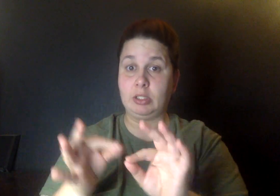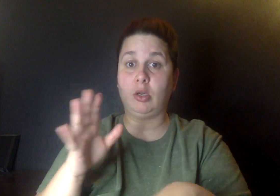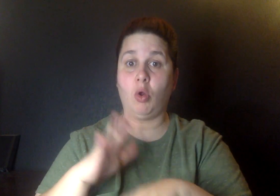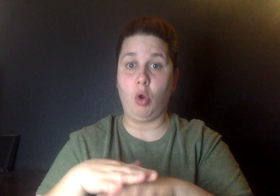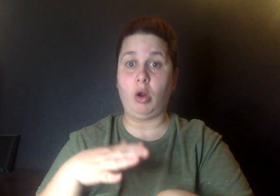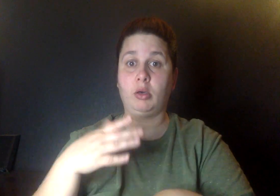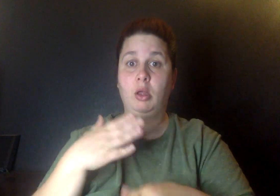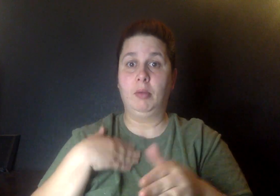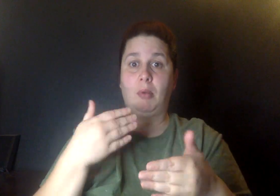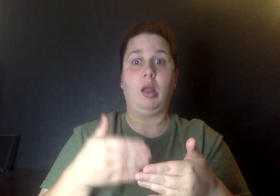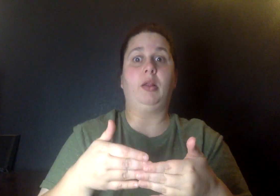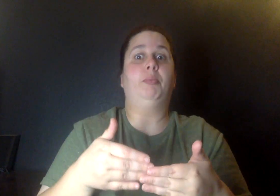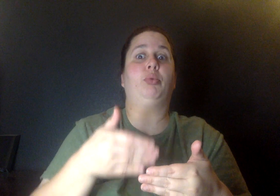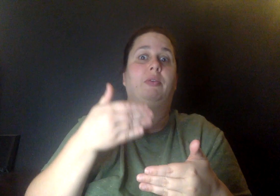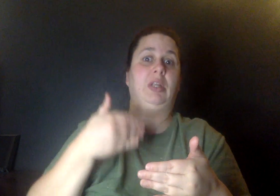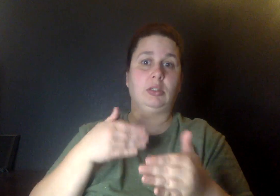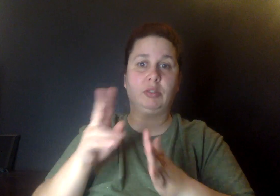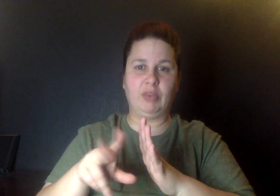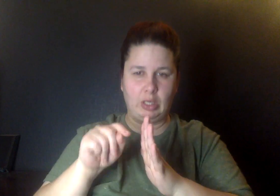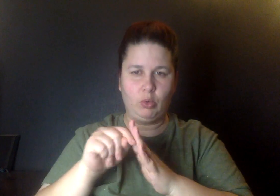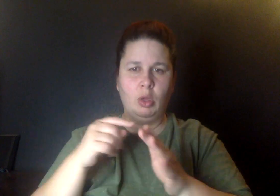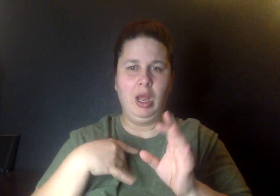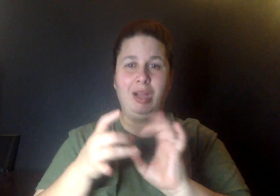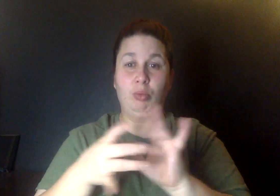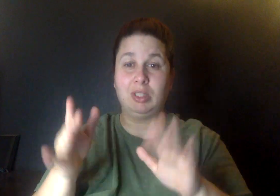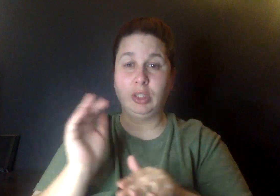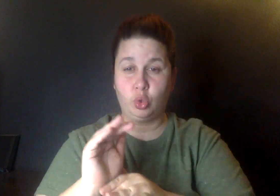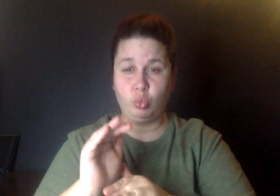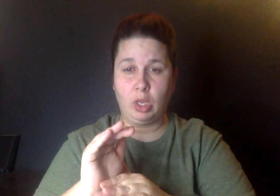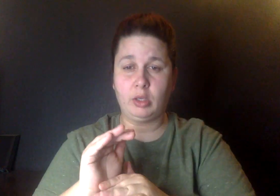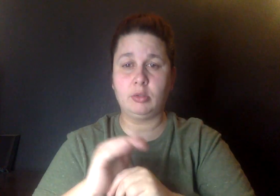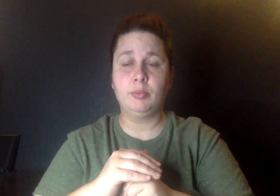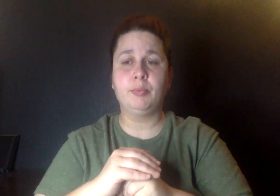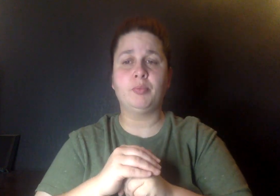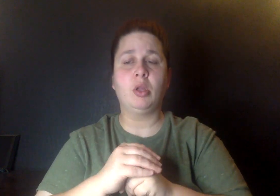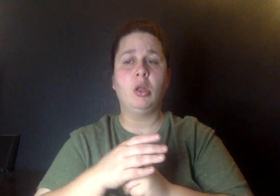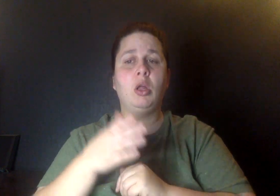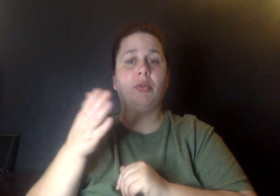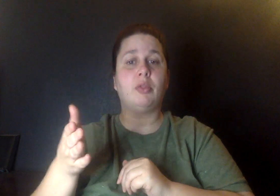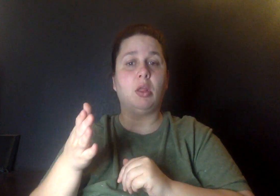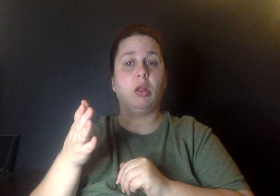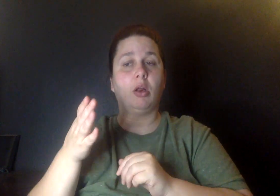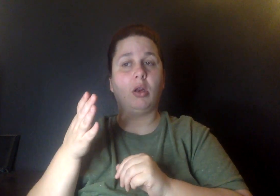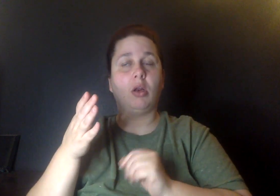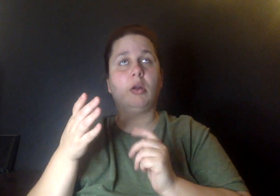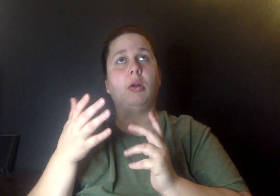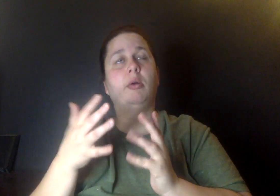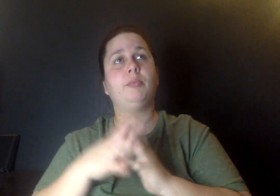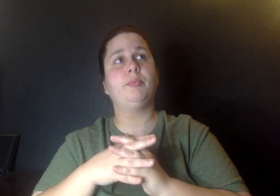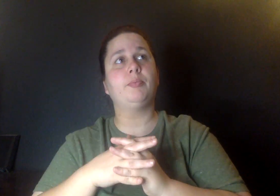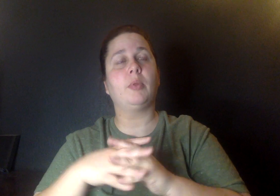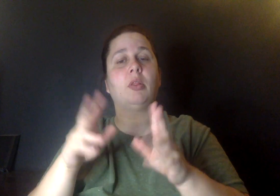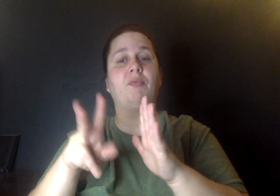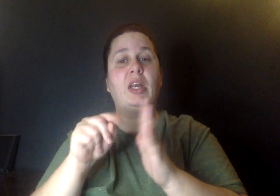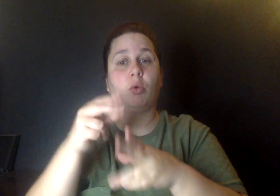on my previous video. I wish to like the video